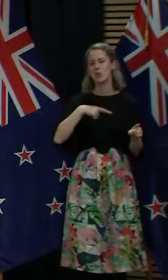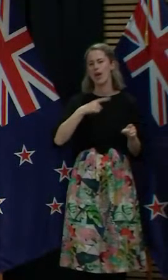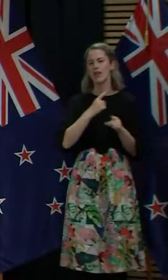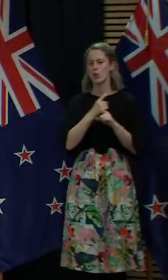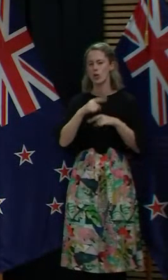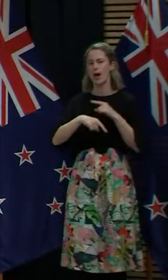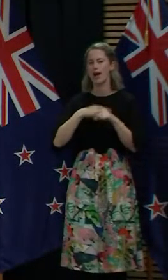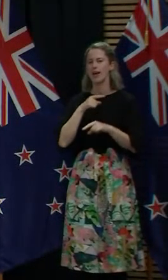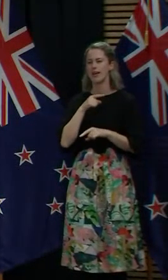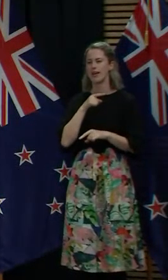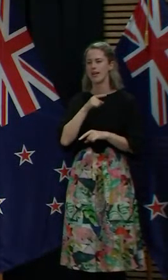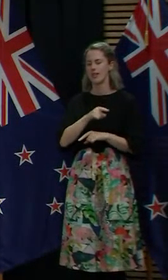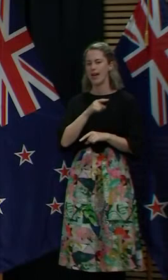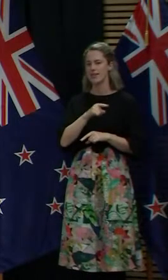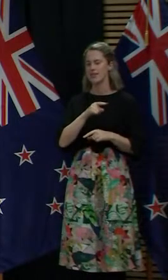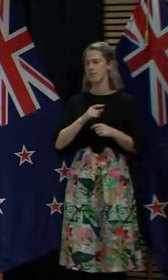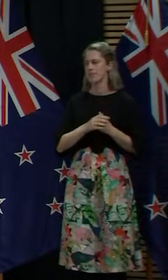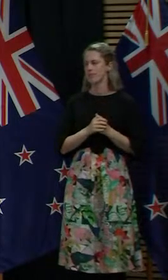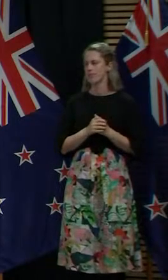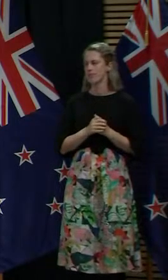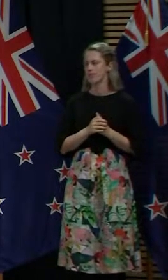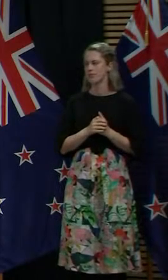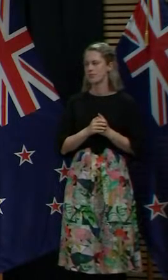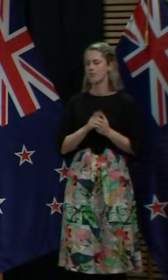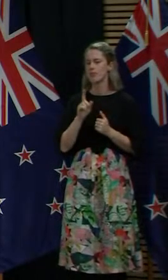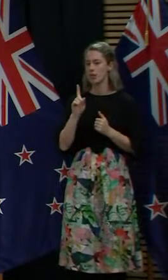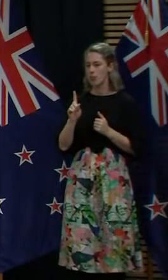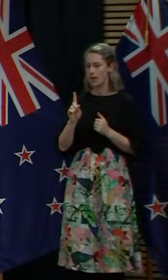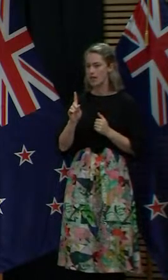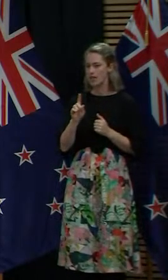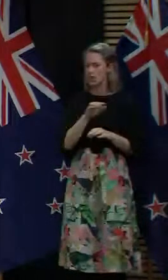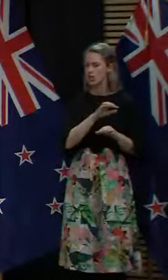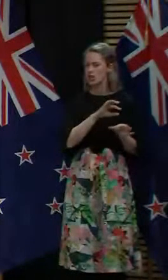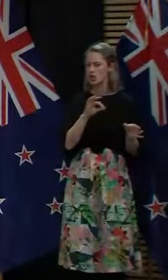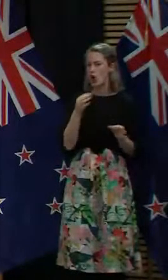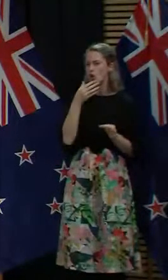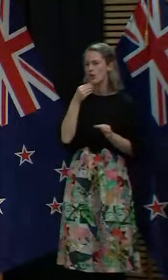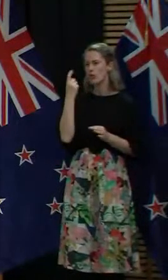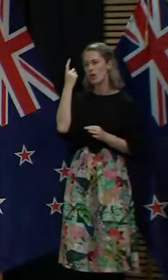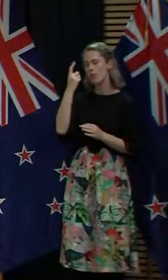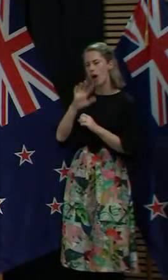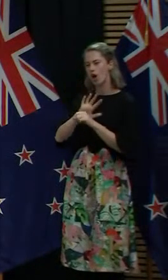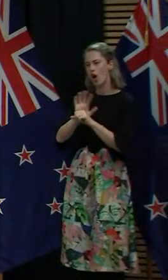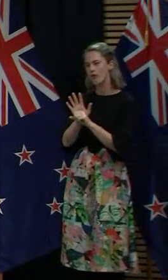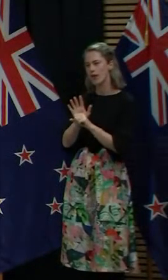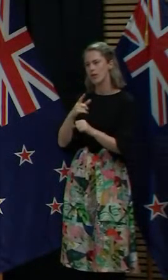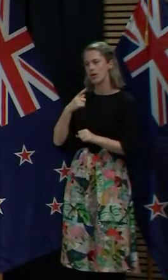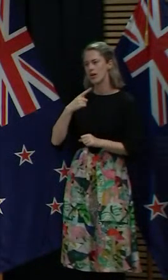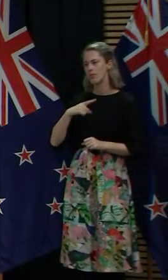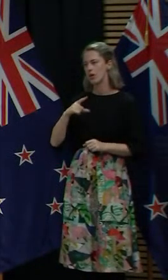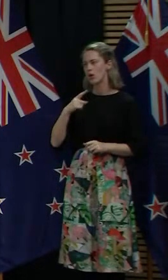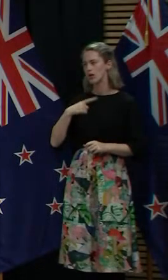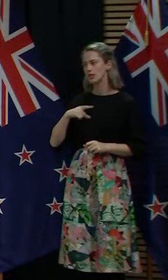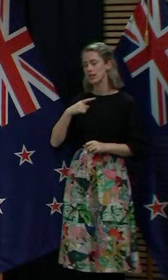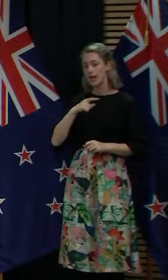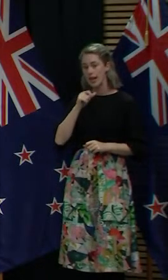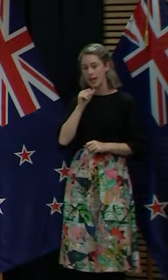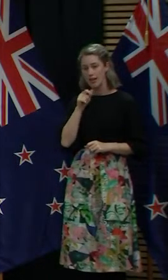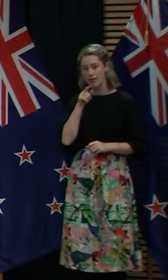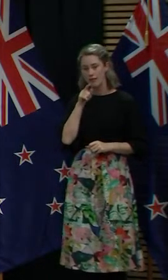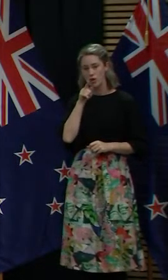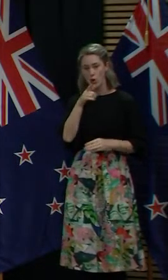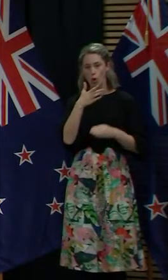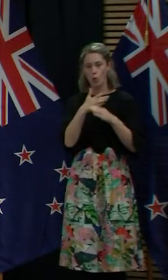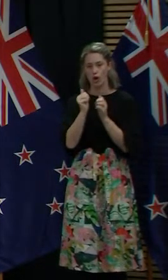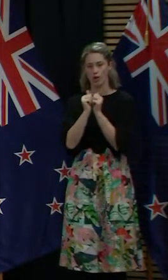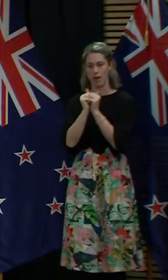used as often a reference point. I don't think it's useful as a way to think about COVID, though, because if you have a